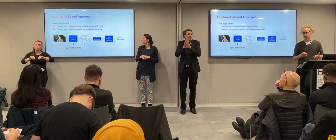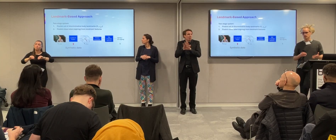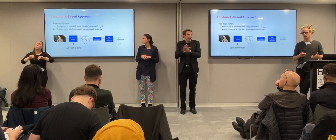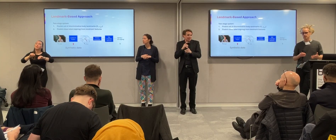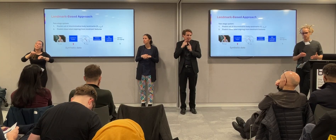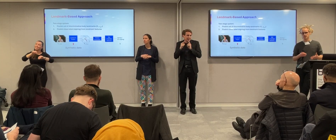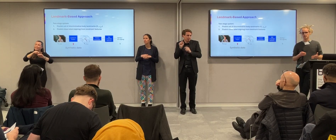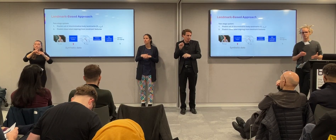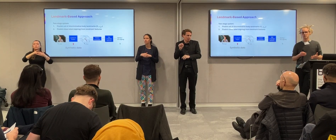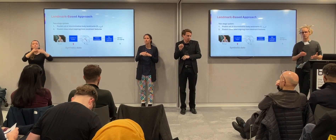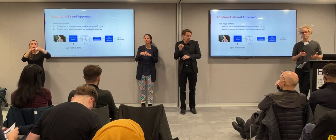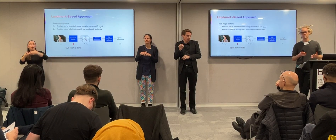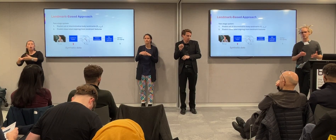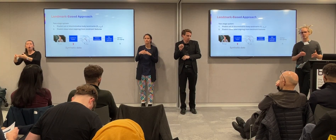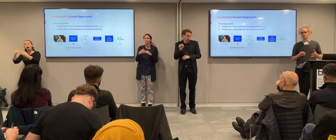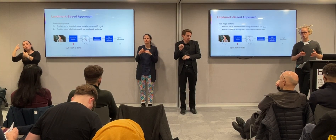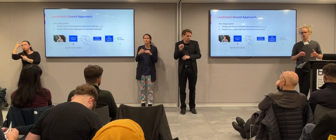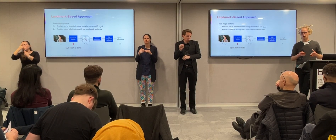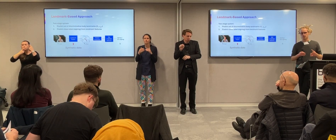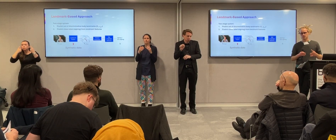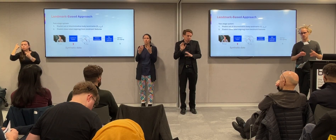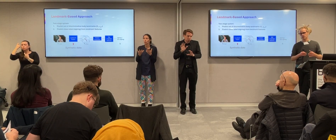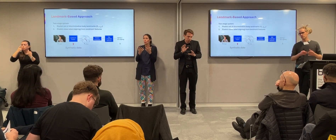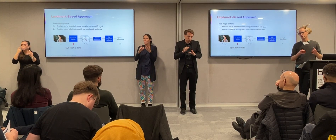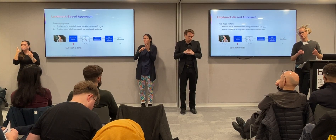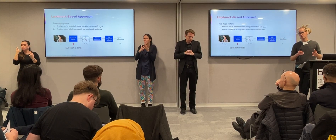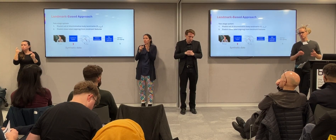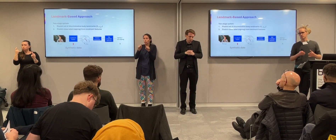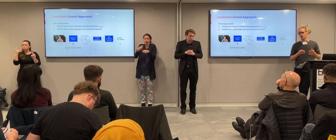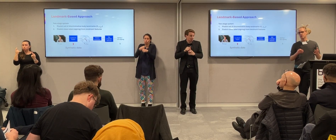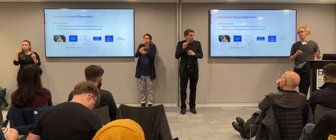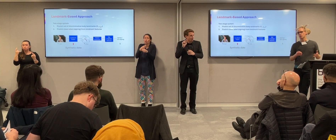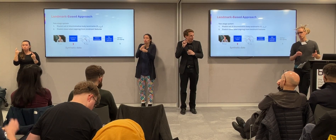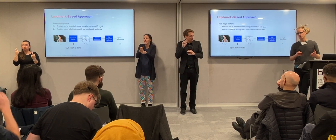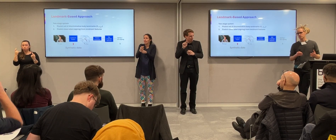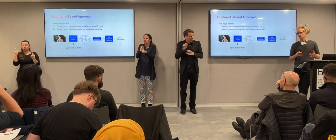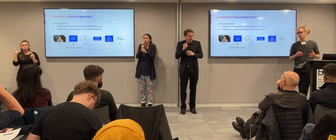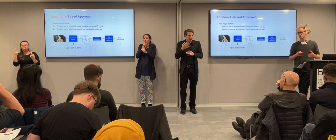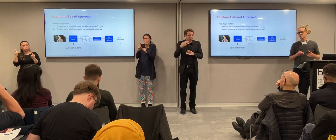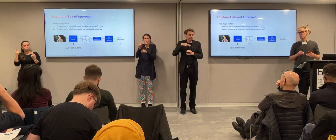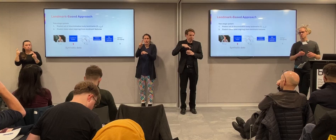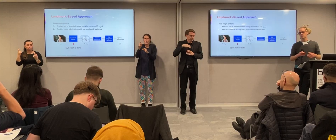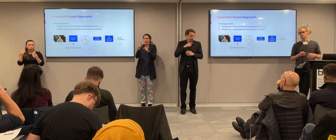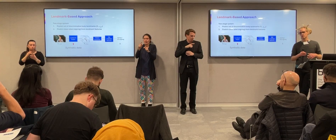into the position of generating very diverse